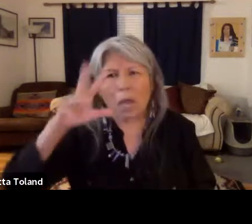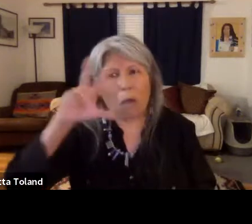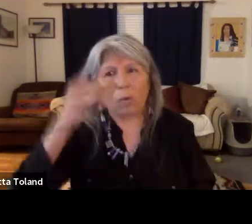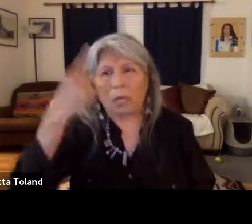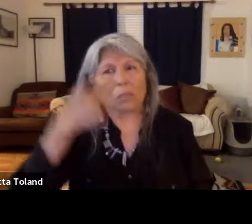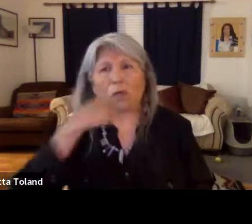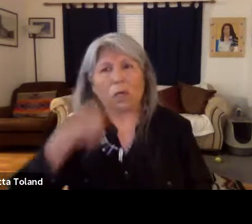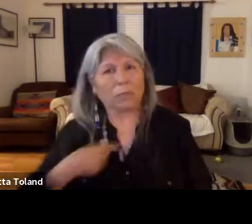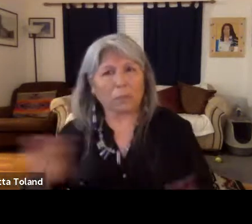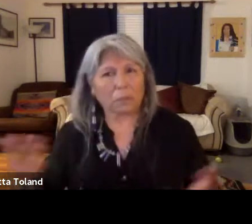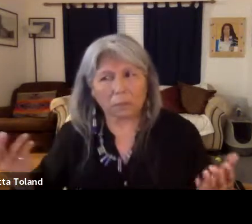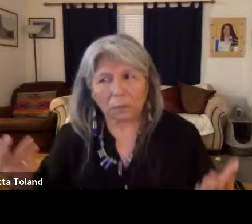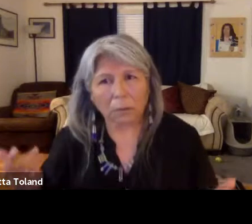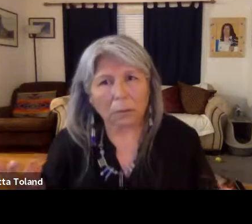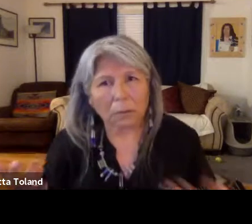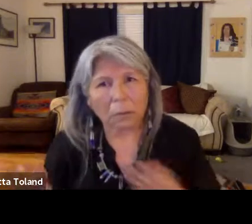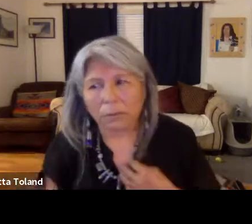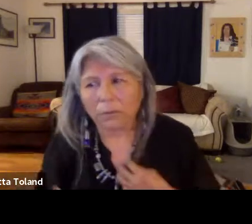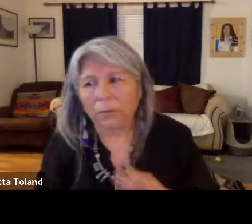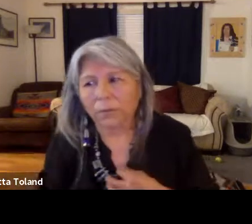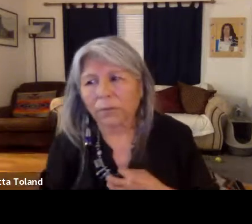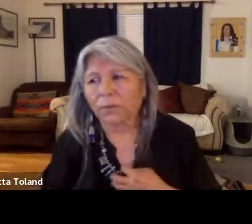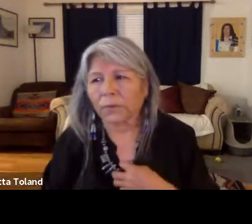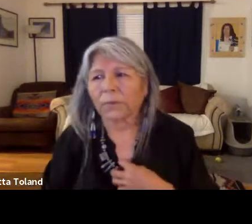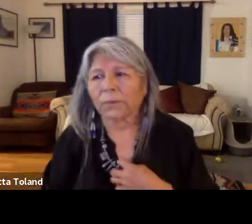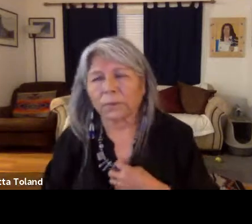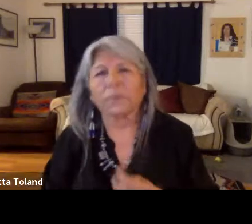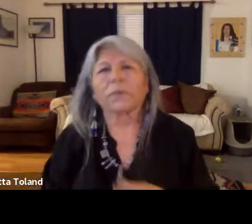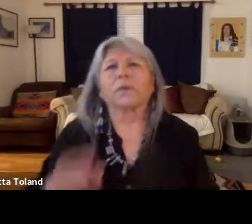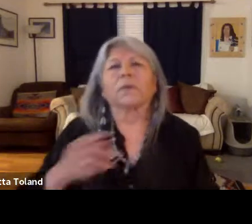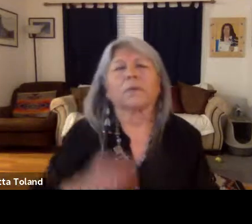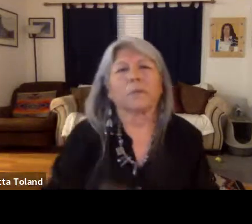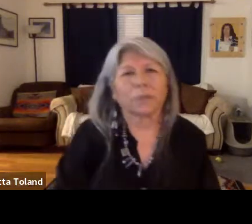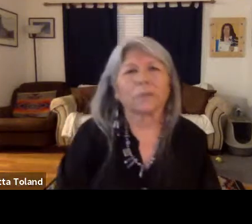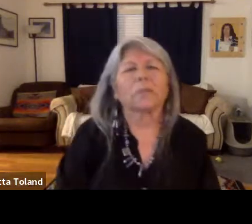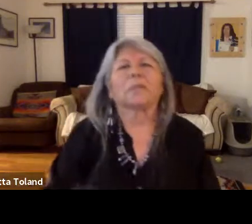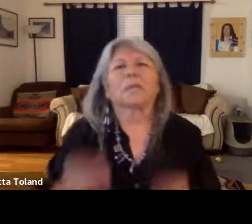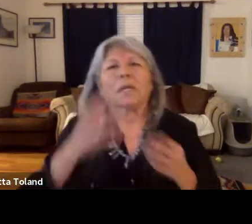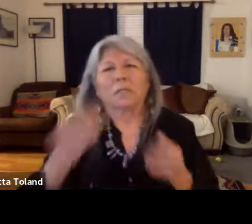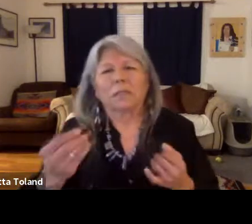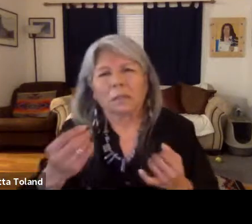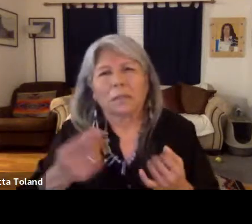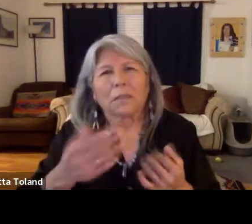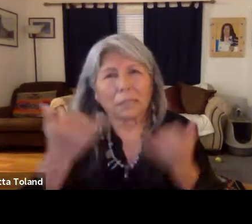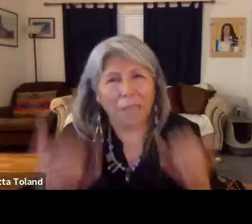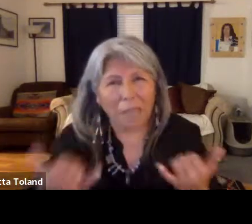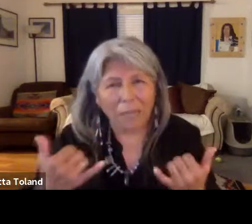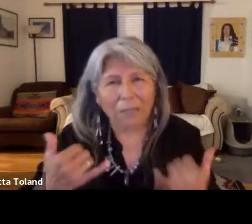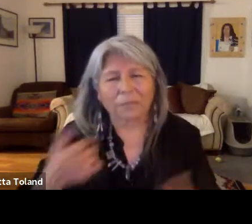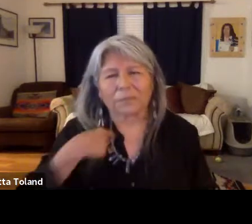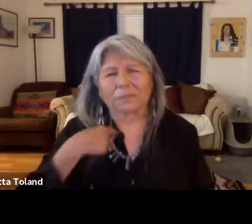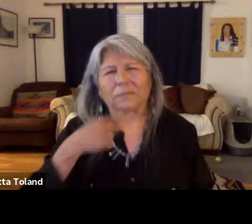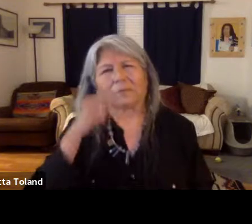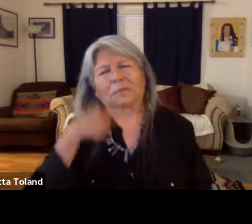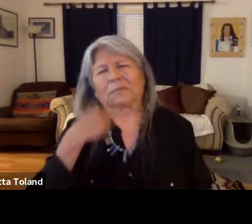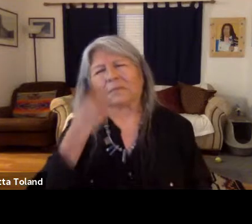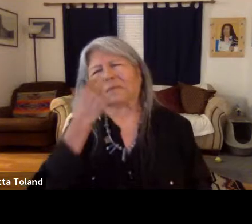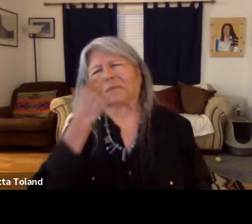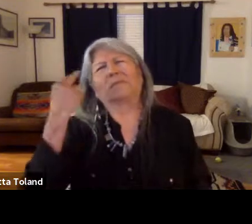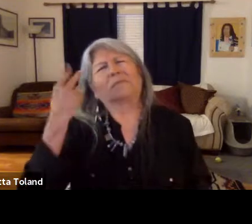said, "Oh, pine nuts. I did not know about piñón nuts. Piñón. Pine piñón." The interpreter's trying to get that